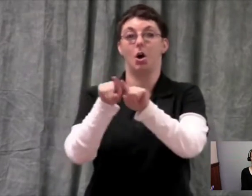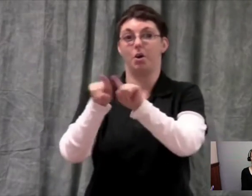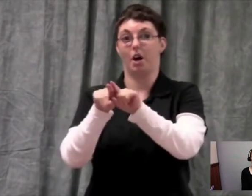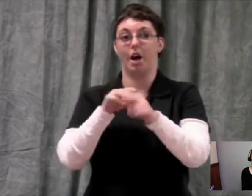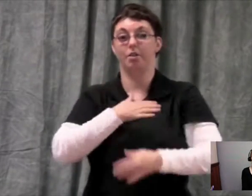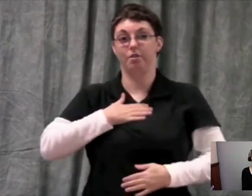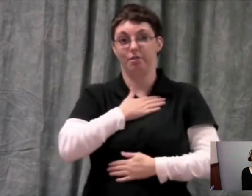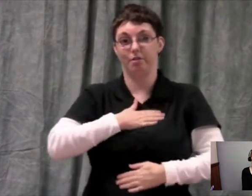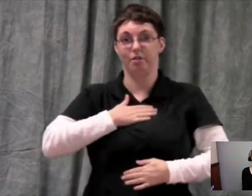enjoy,